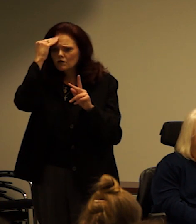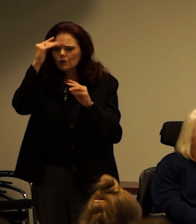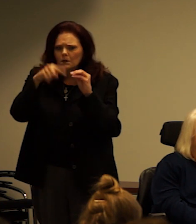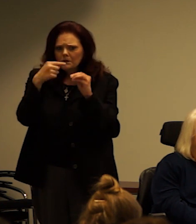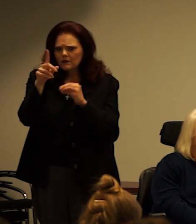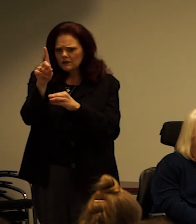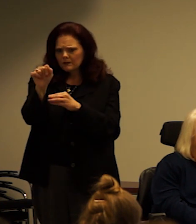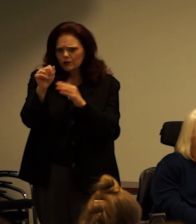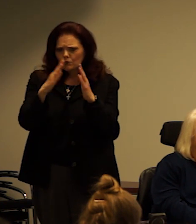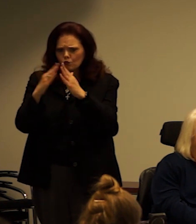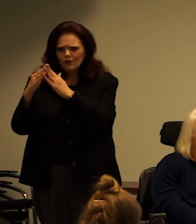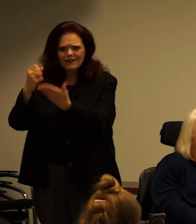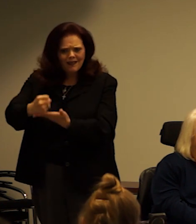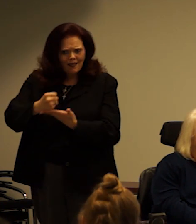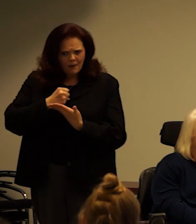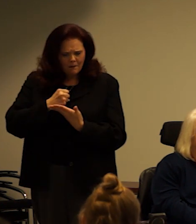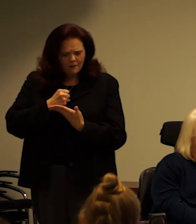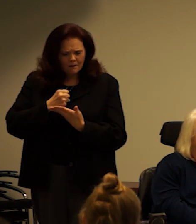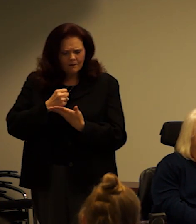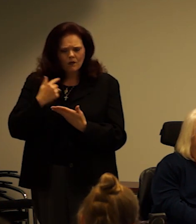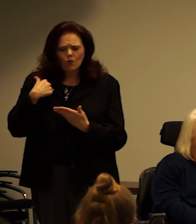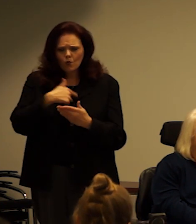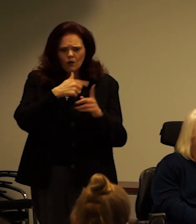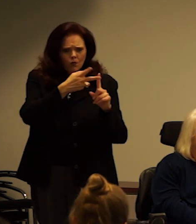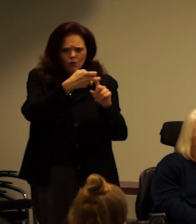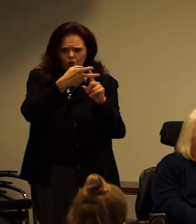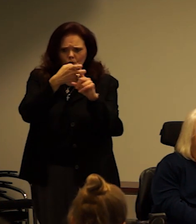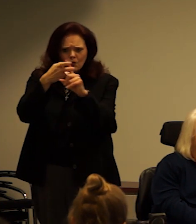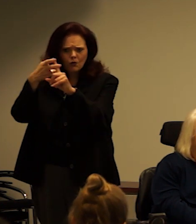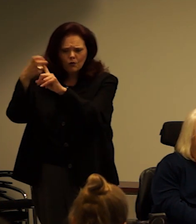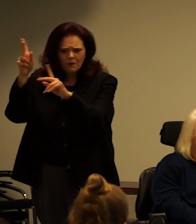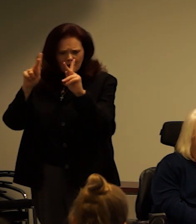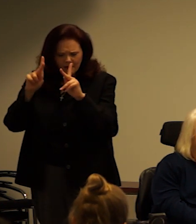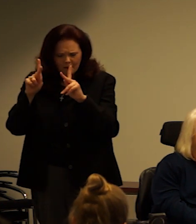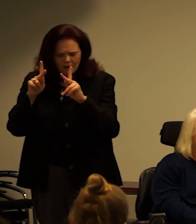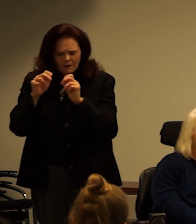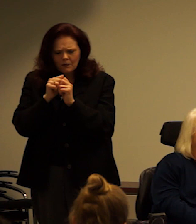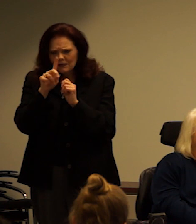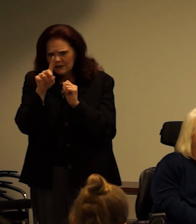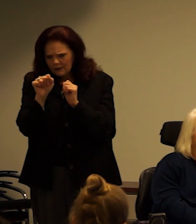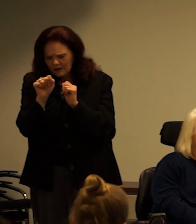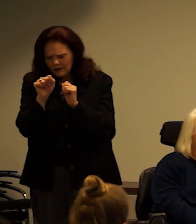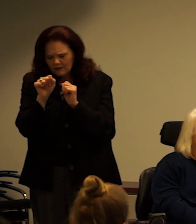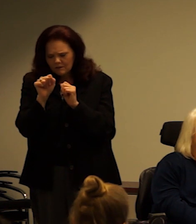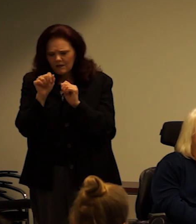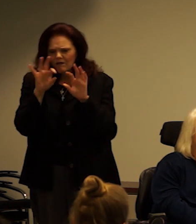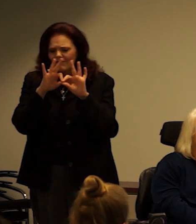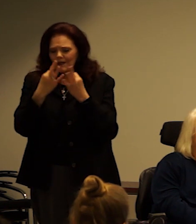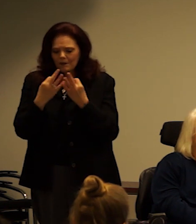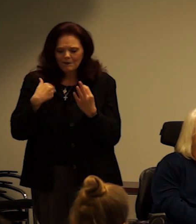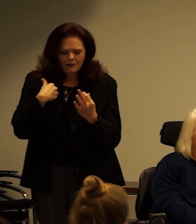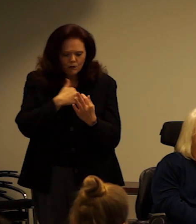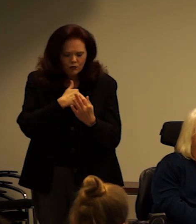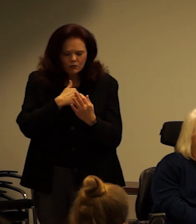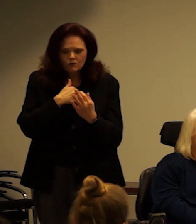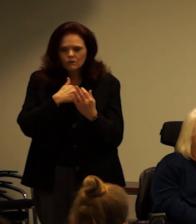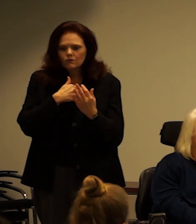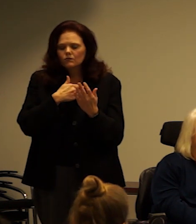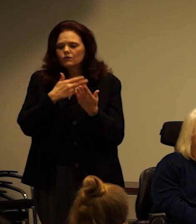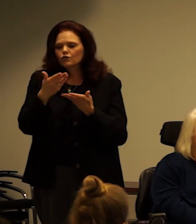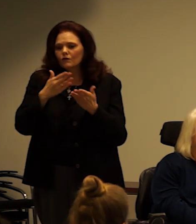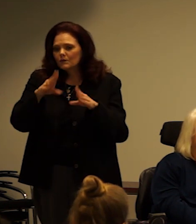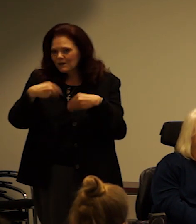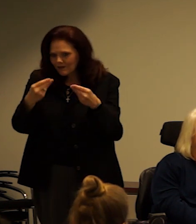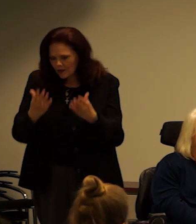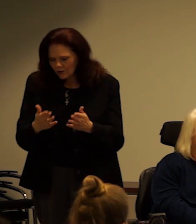disability community to help us. We are recruiting people with disabilities and family members and service providers to